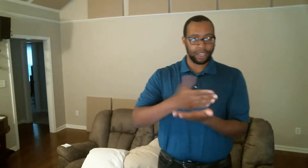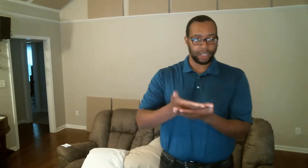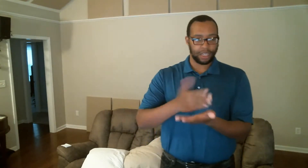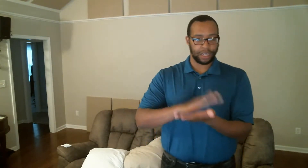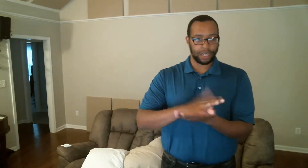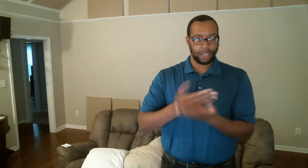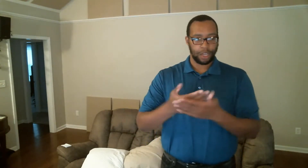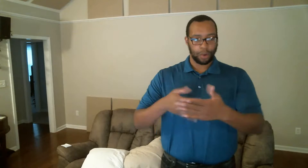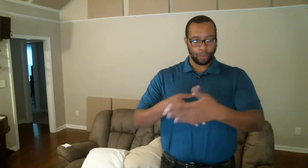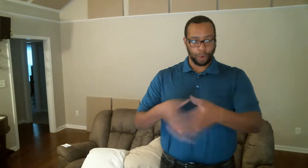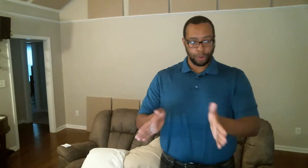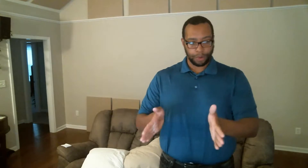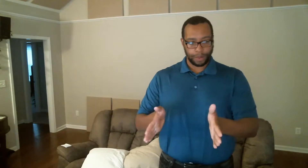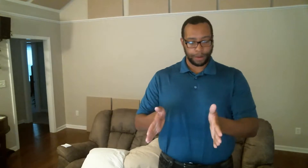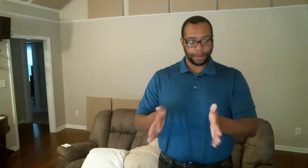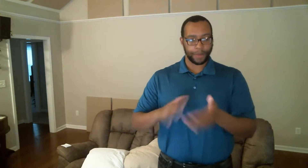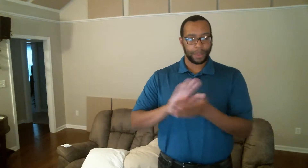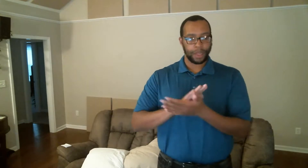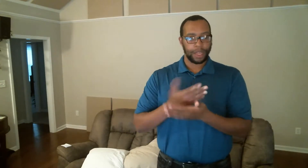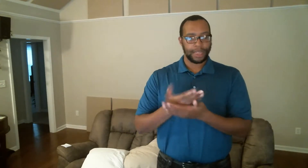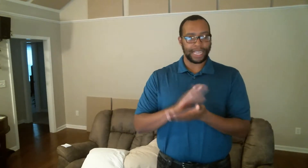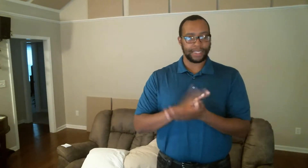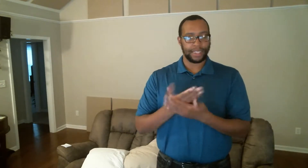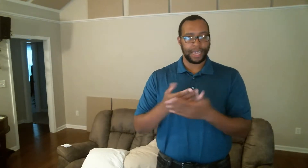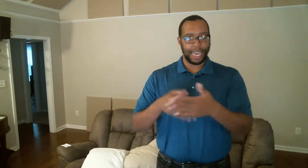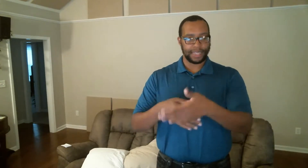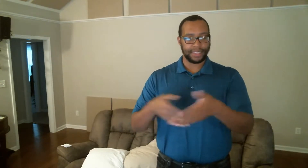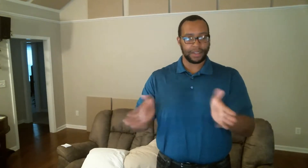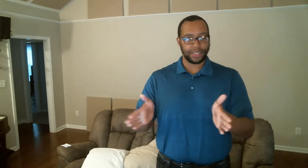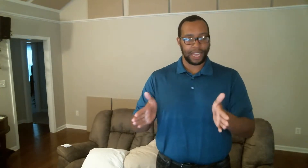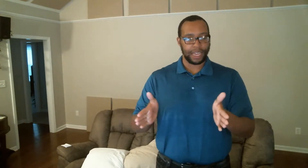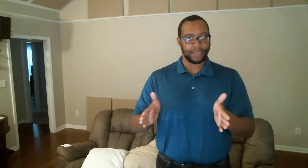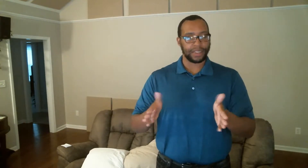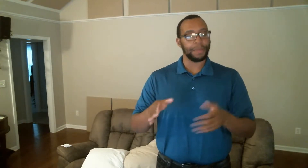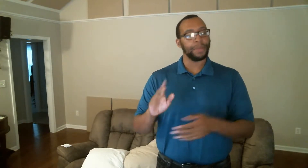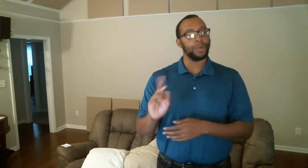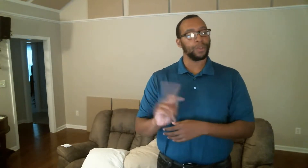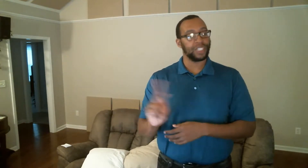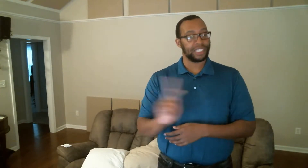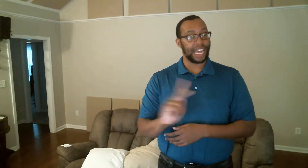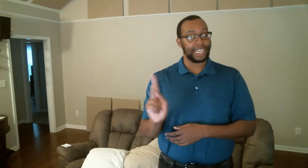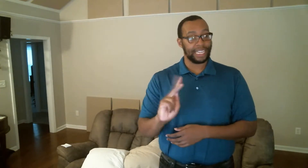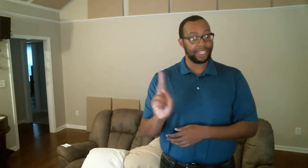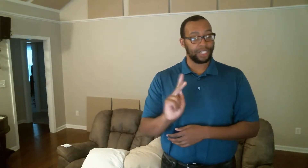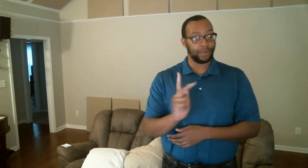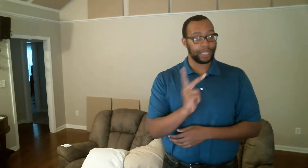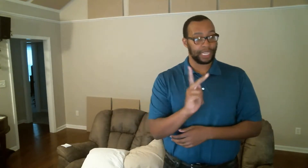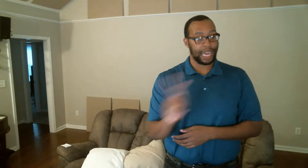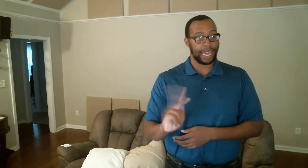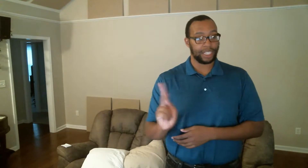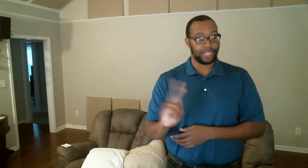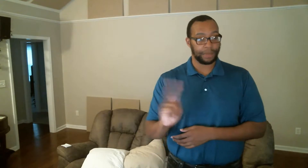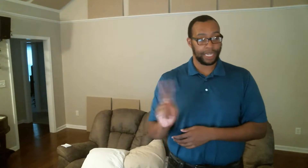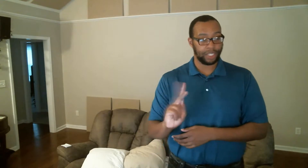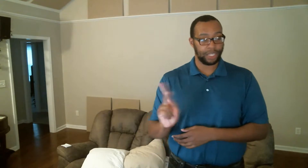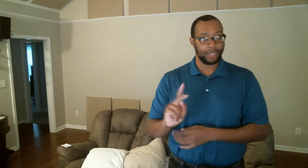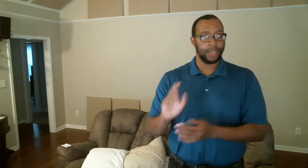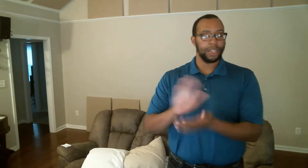cook, room. That's the ASL sign. Some people will just sign kitchen with a K handshake kitchen. So you'll